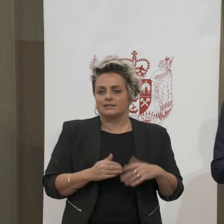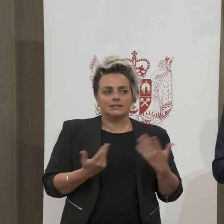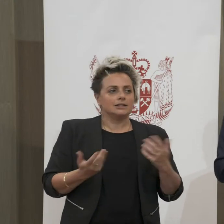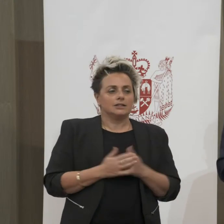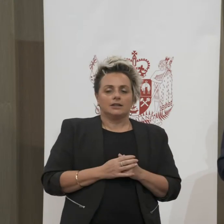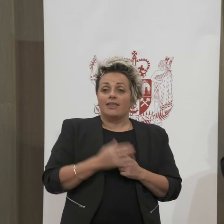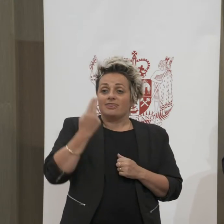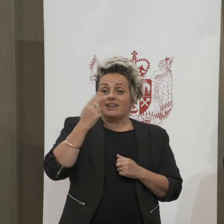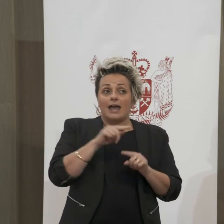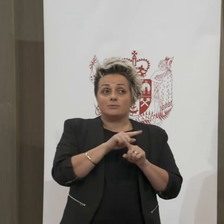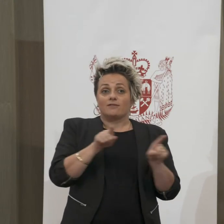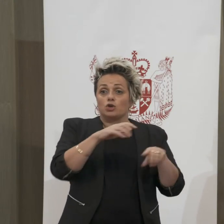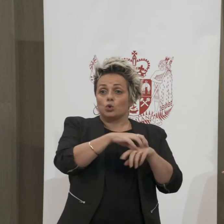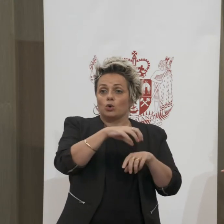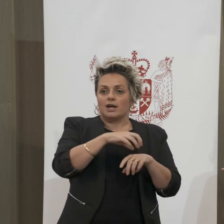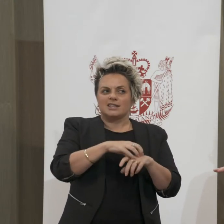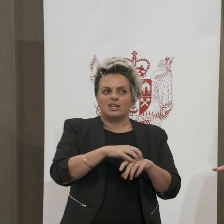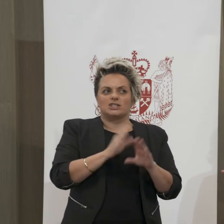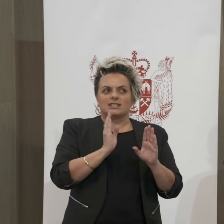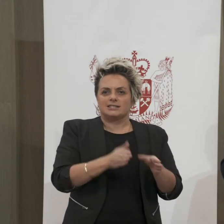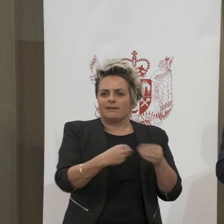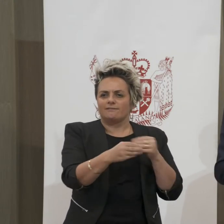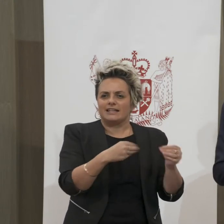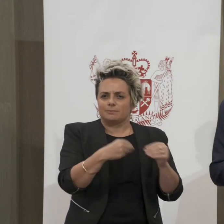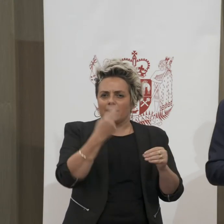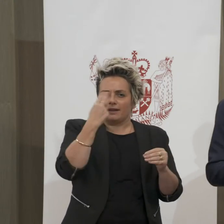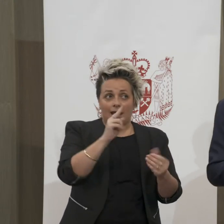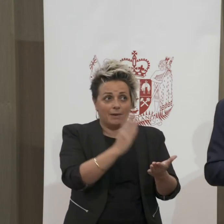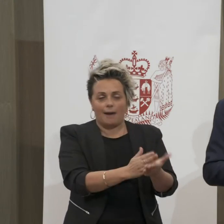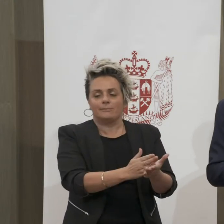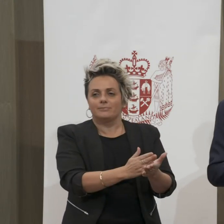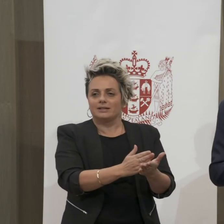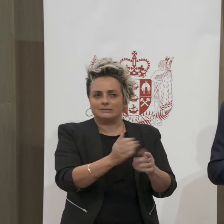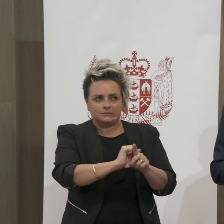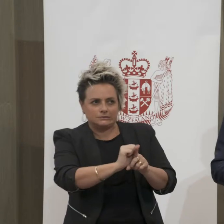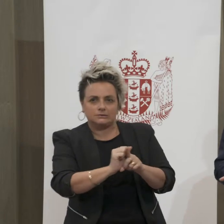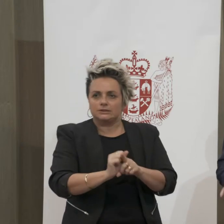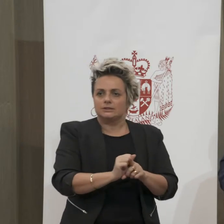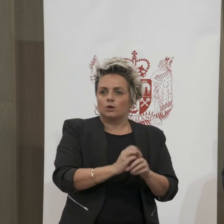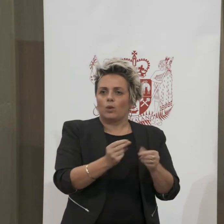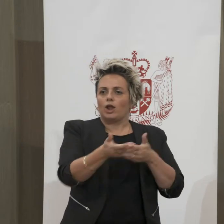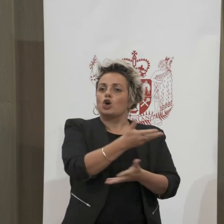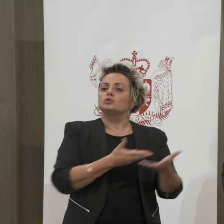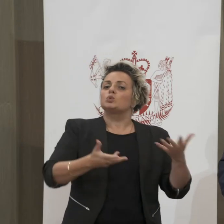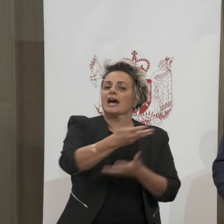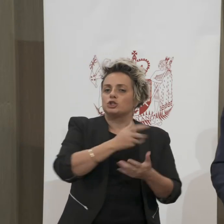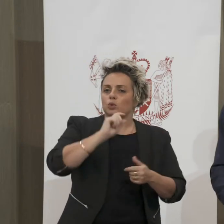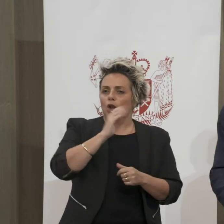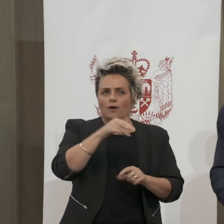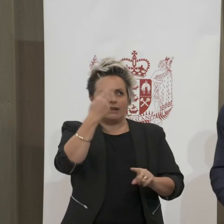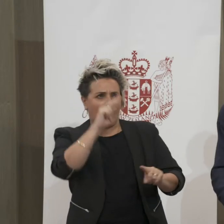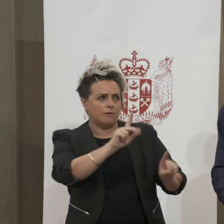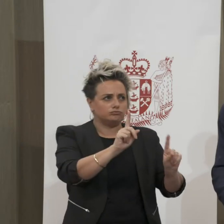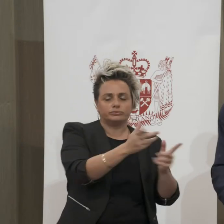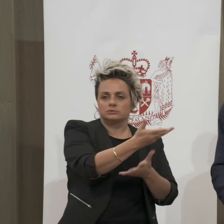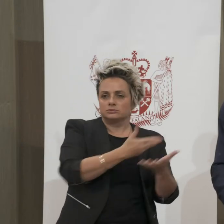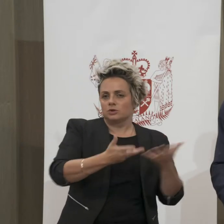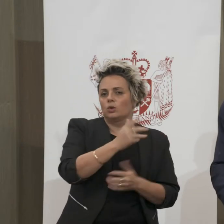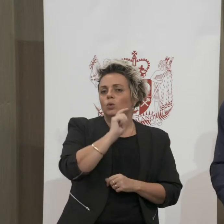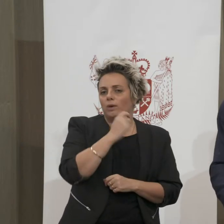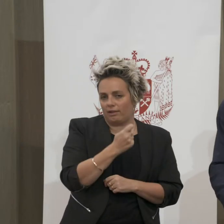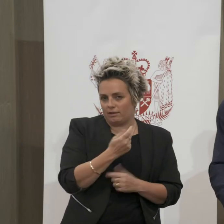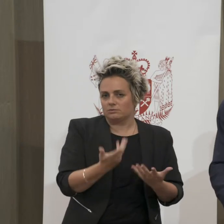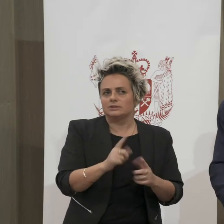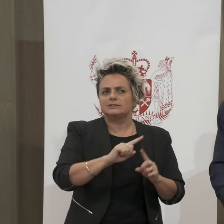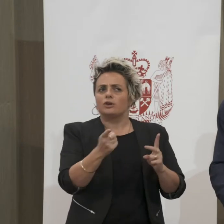these intended organisations are working titles only. There's still a lot of work to do. There will be some consultation and no doubt ideas about